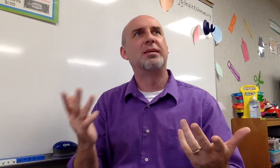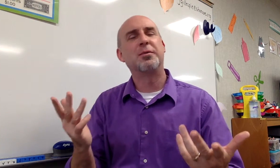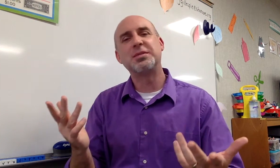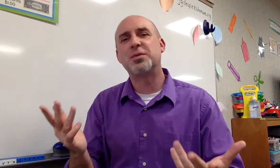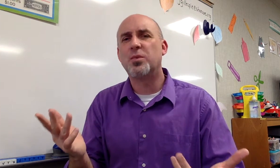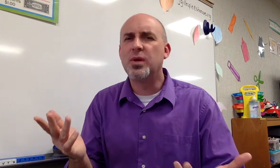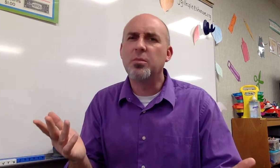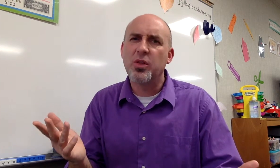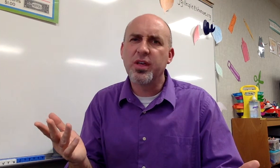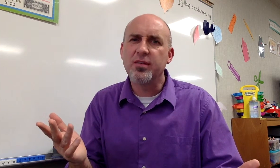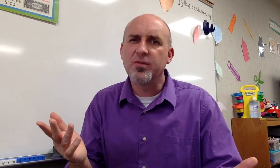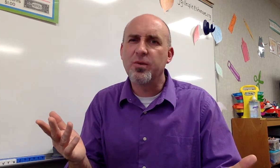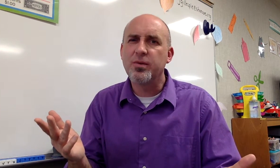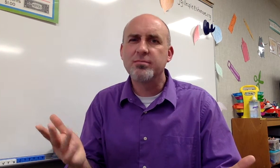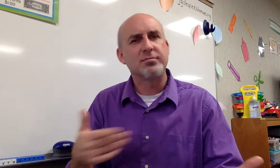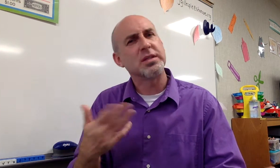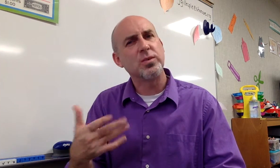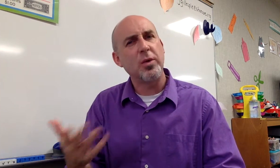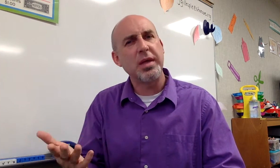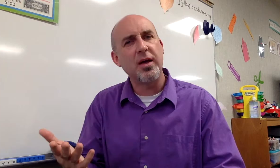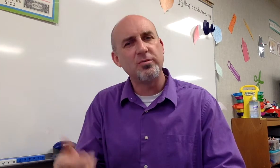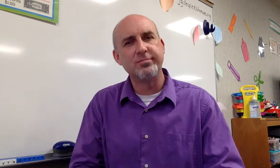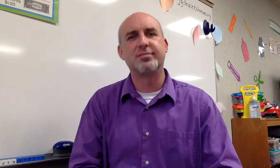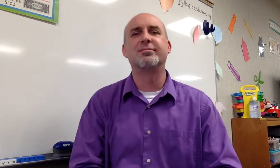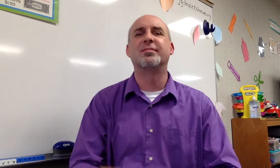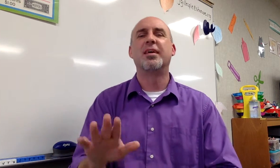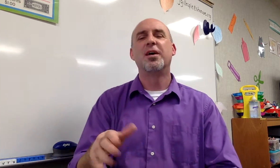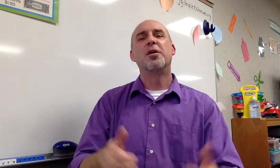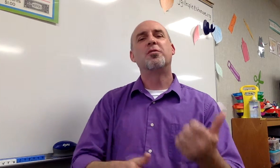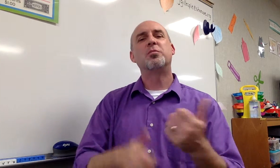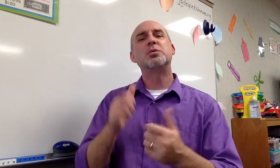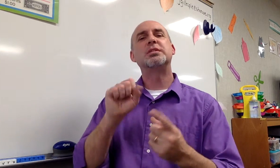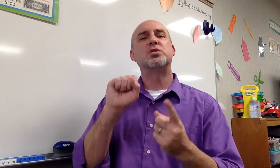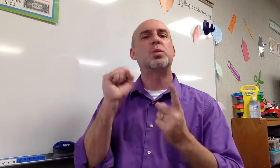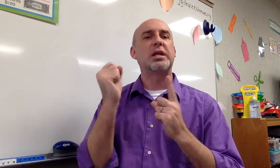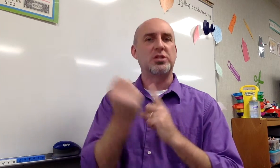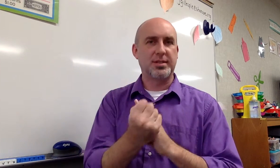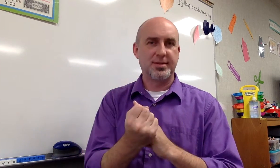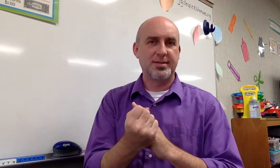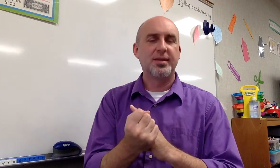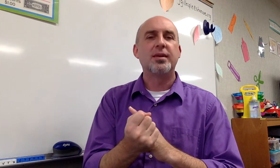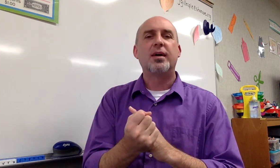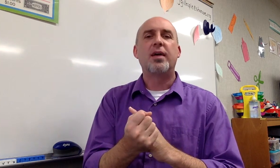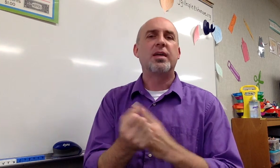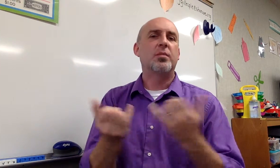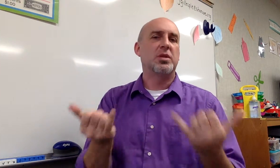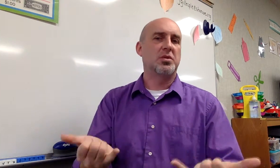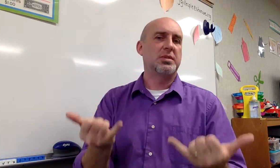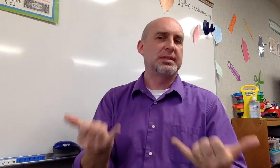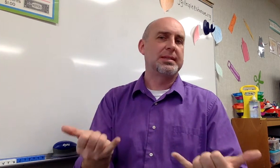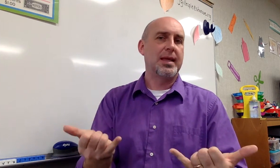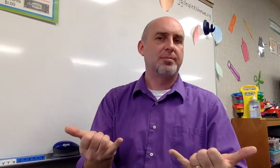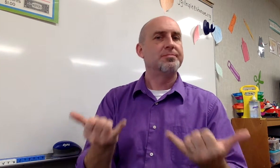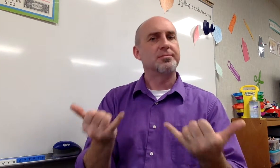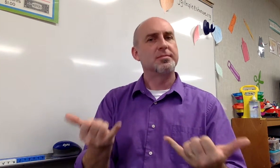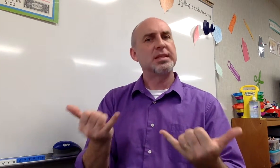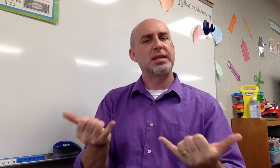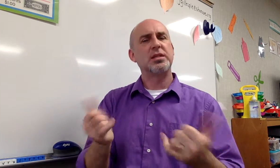what's the word I'm looking for? Can you help me out? For most situations, I think I'm going to use today. Today, that's just